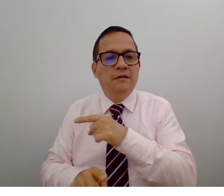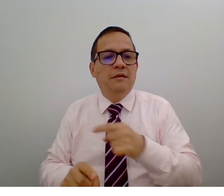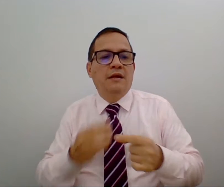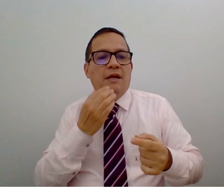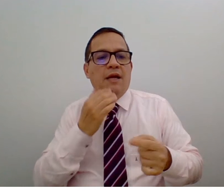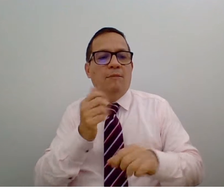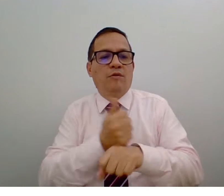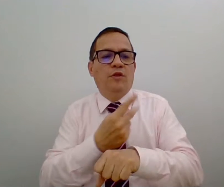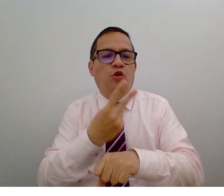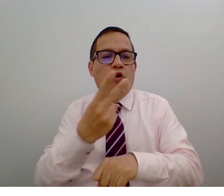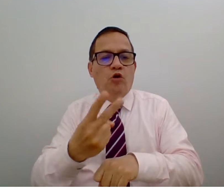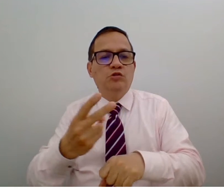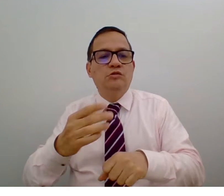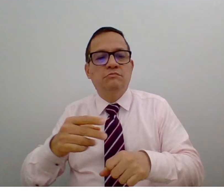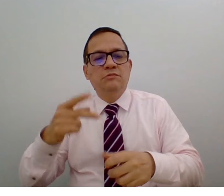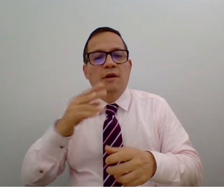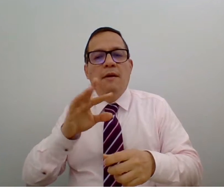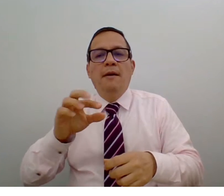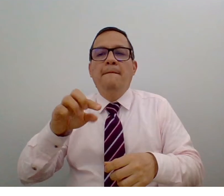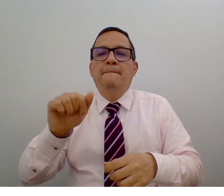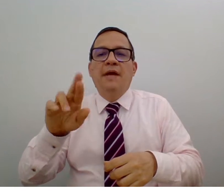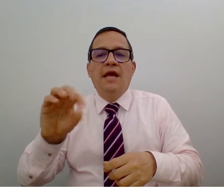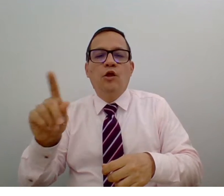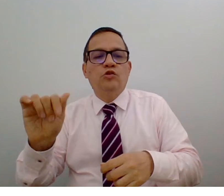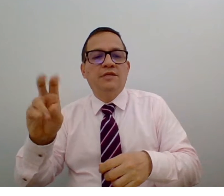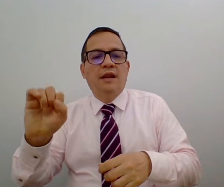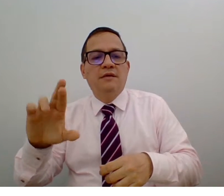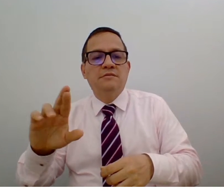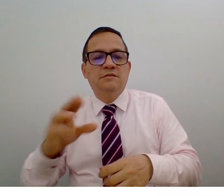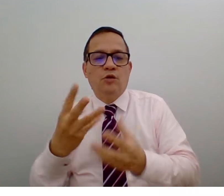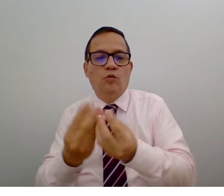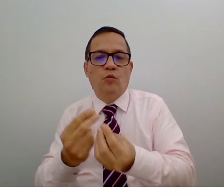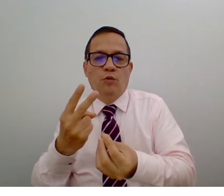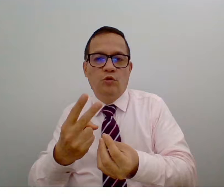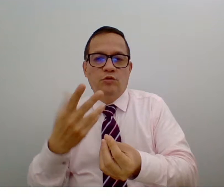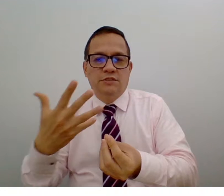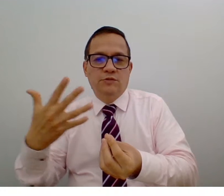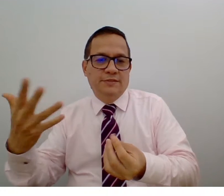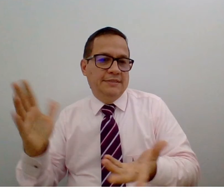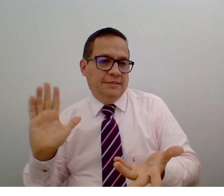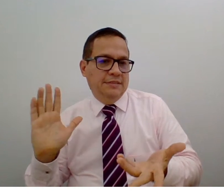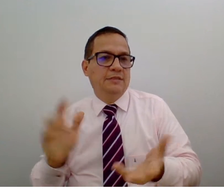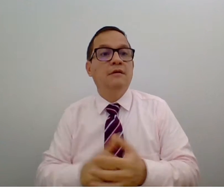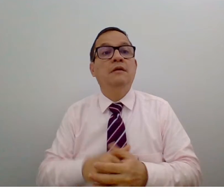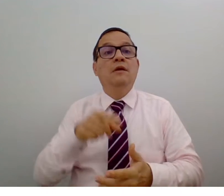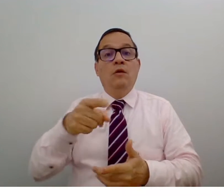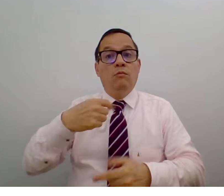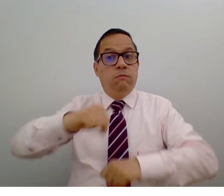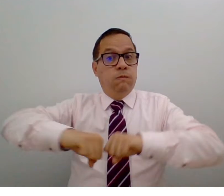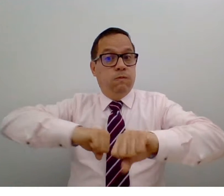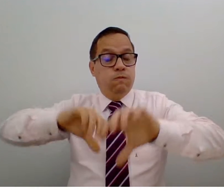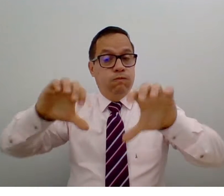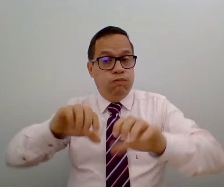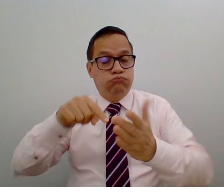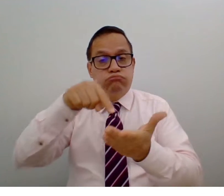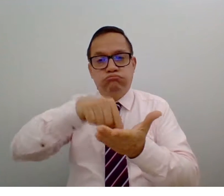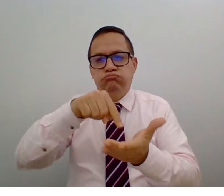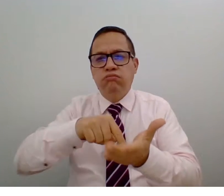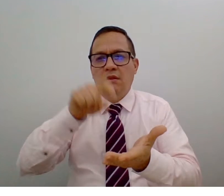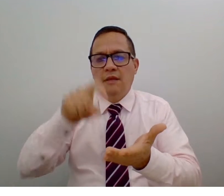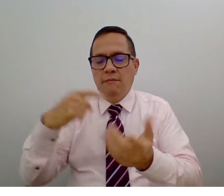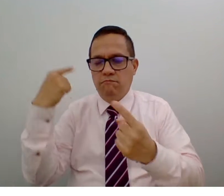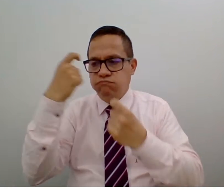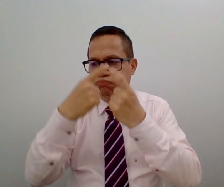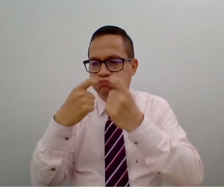Pedro Salazar _ 255. For the development of the activity,